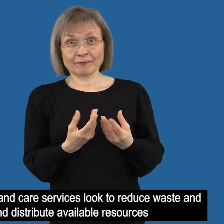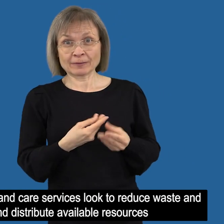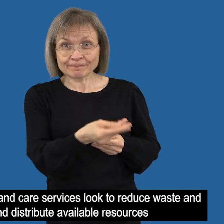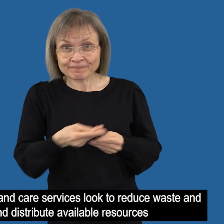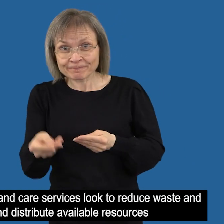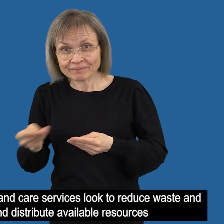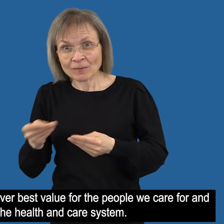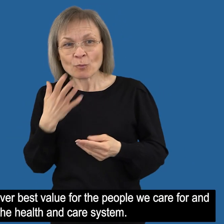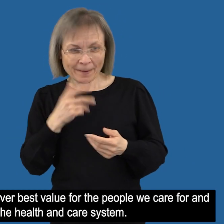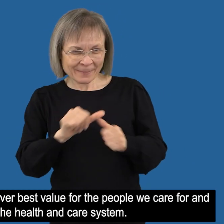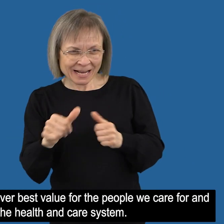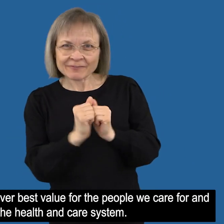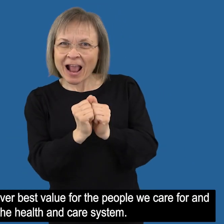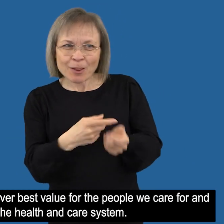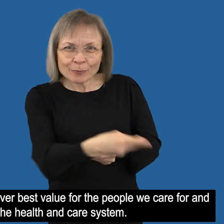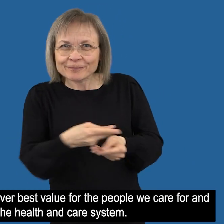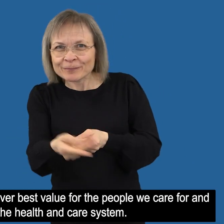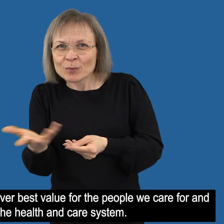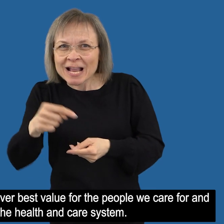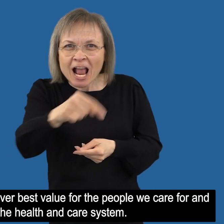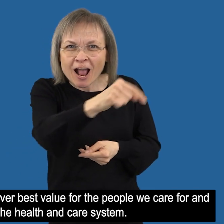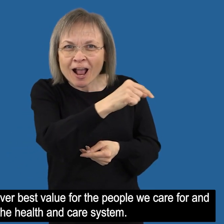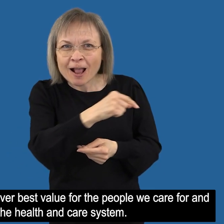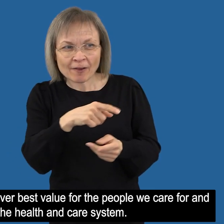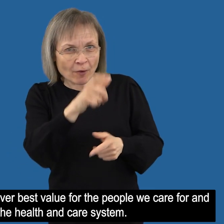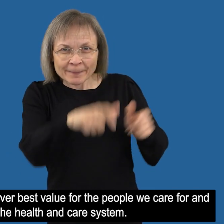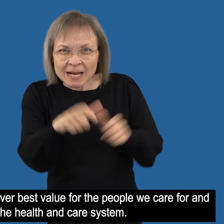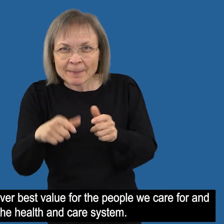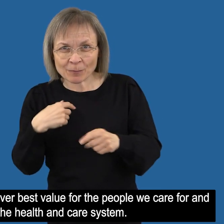value for the people we care for and for the health and care system.